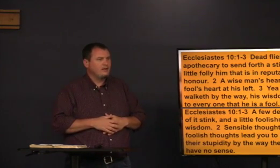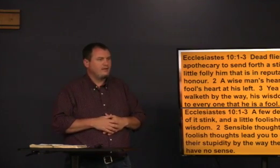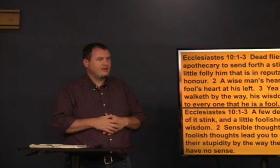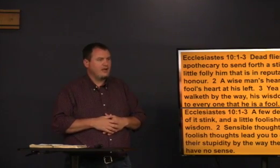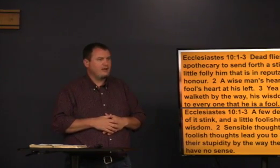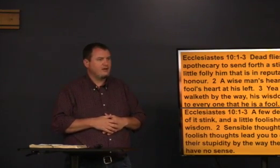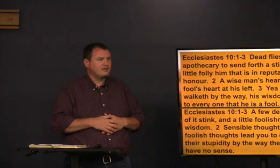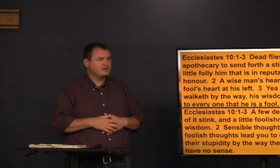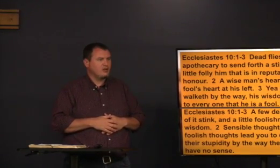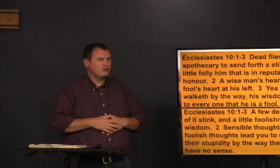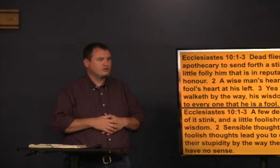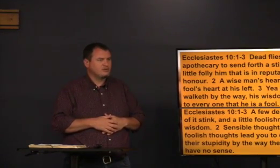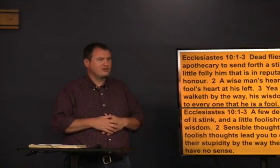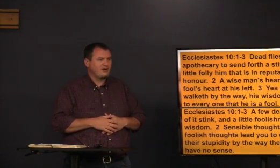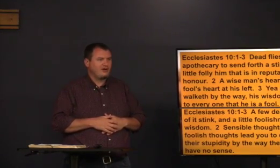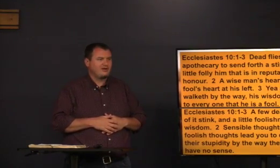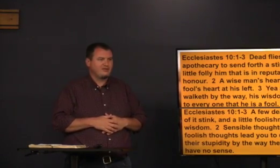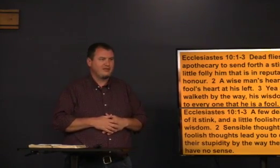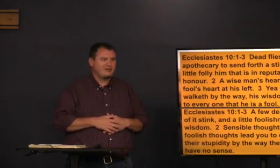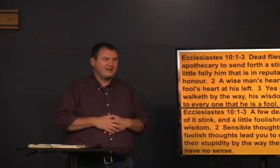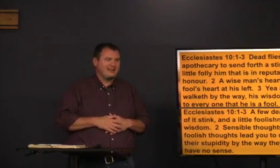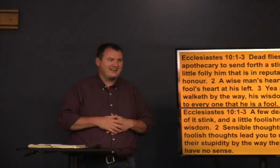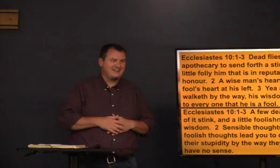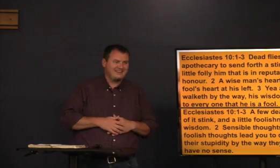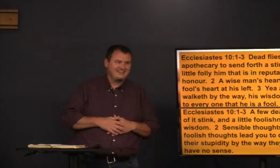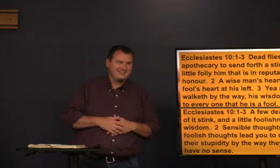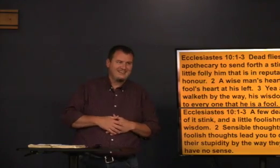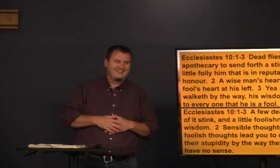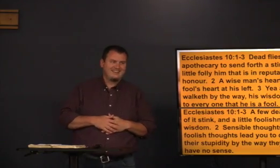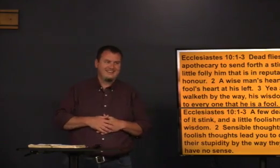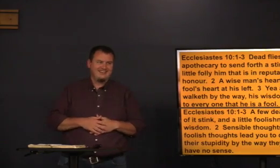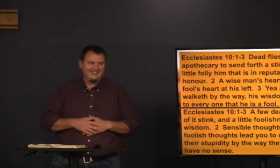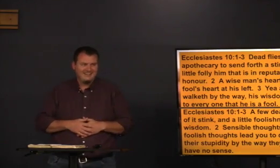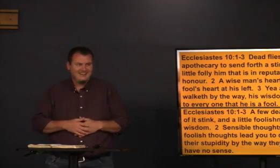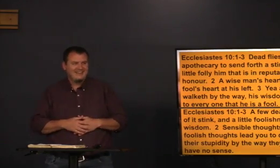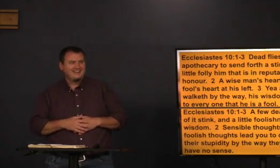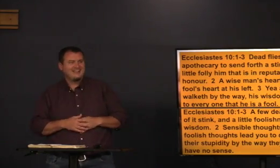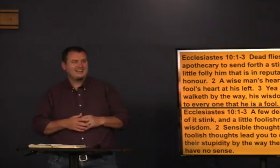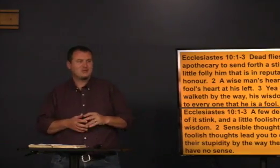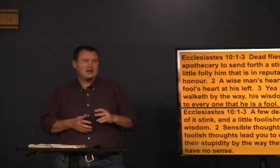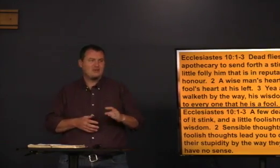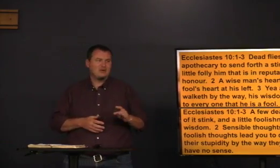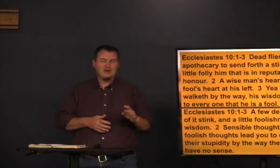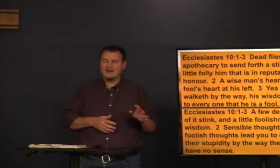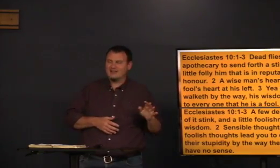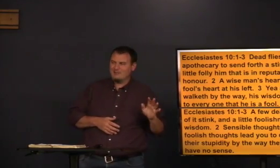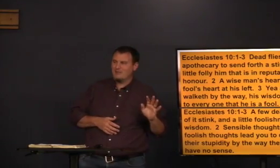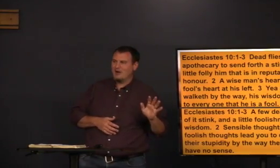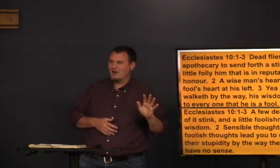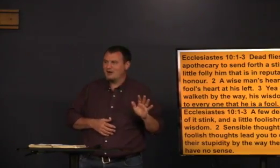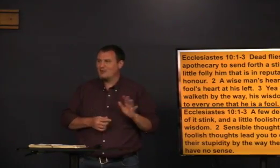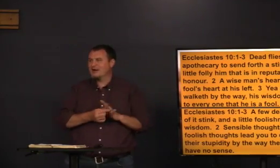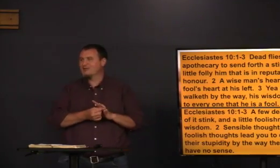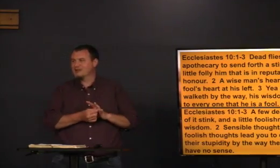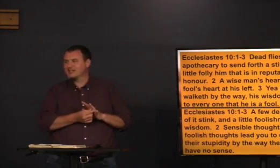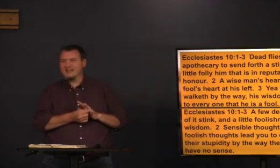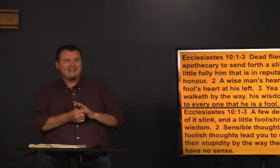Left hand is closer to the heart than the right hand. That's why we wear our wedding rings on the left